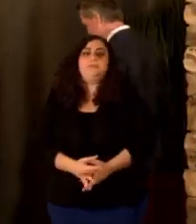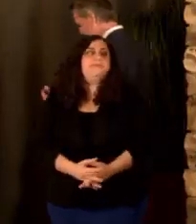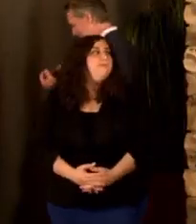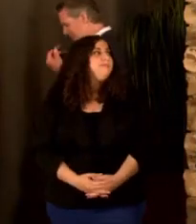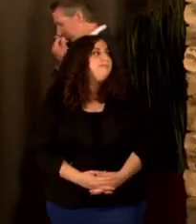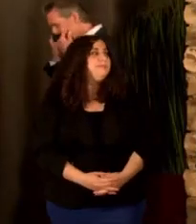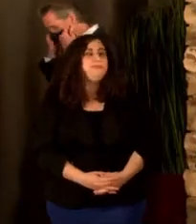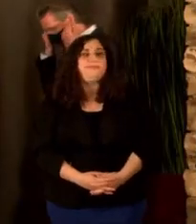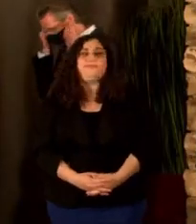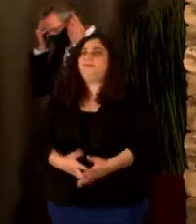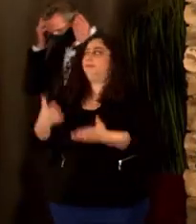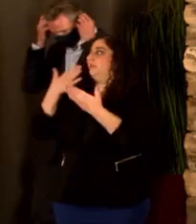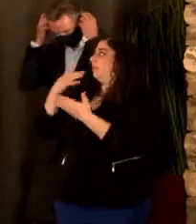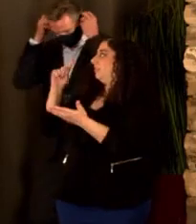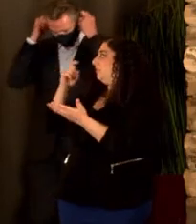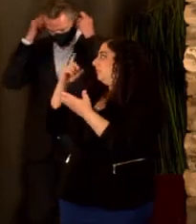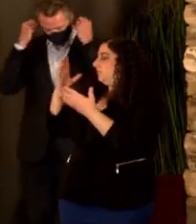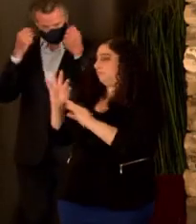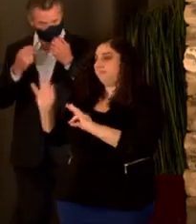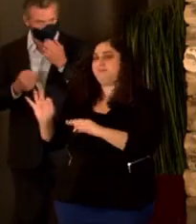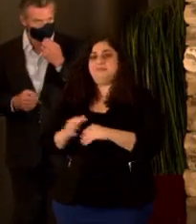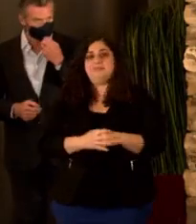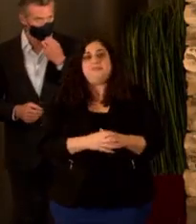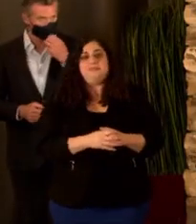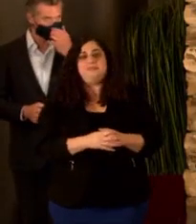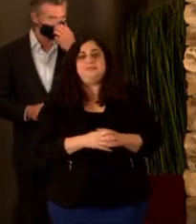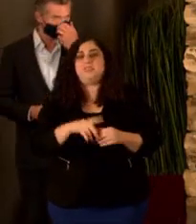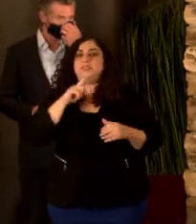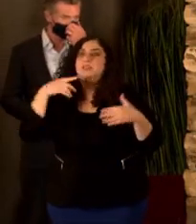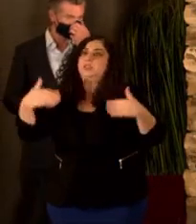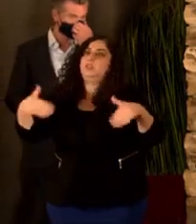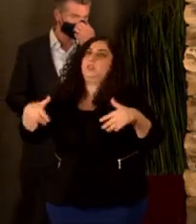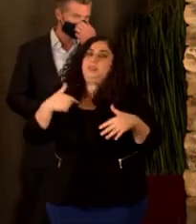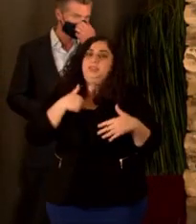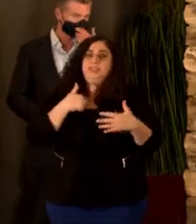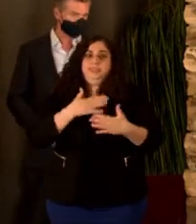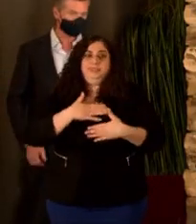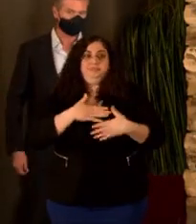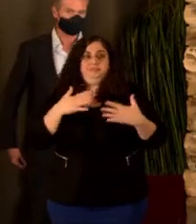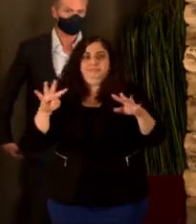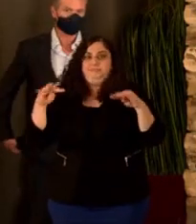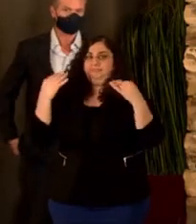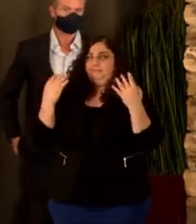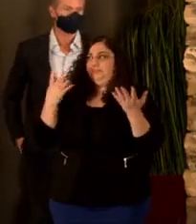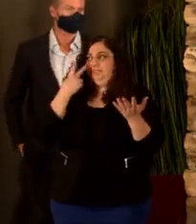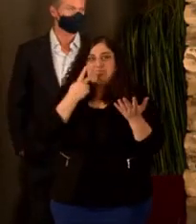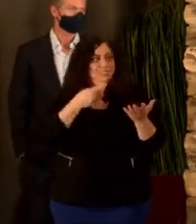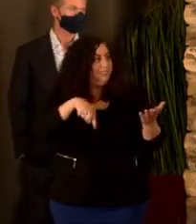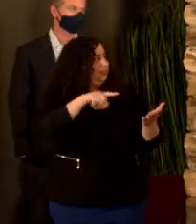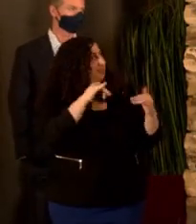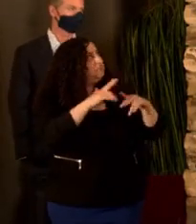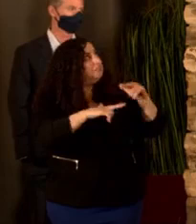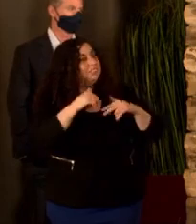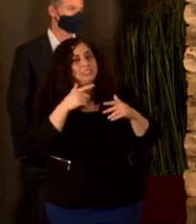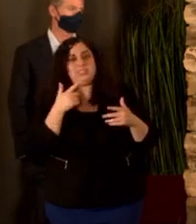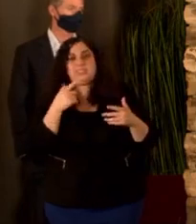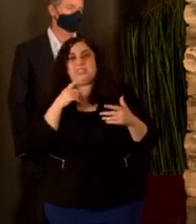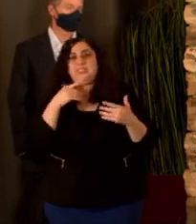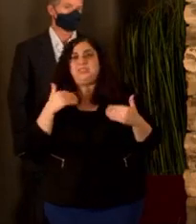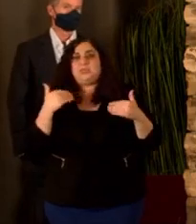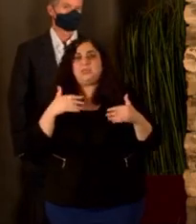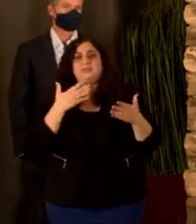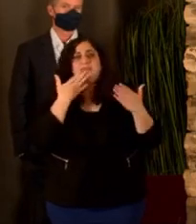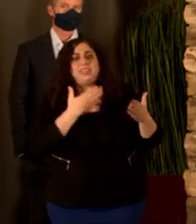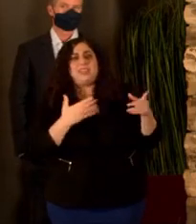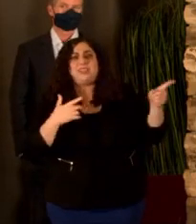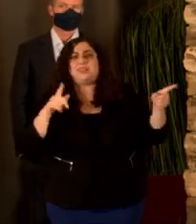Sure, Governor, thank you, and really a pleasure to be here and see this incredible facility. Thank you, Lindsay and Mia Grace, for